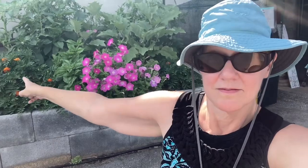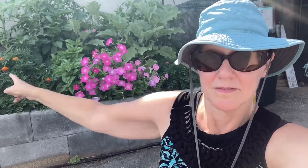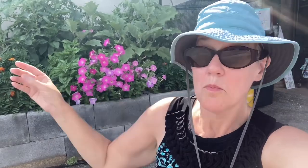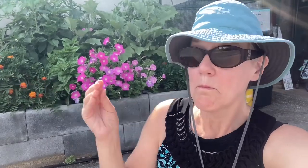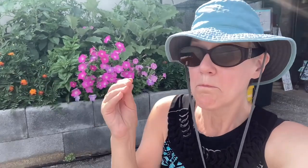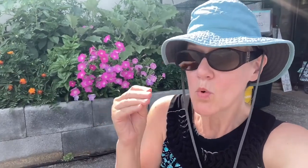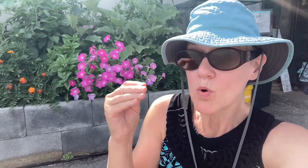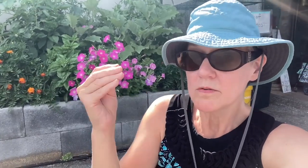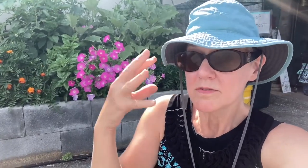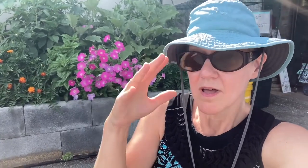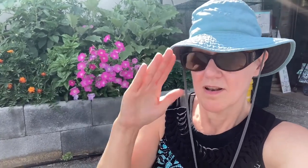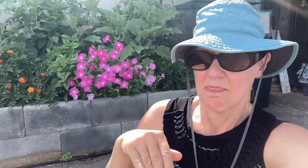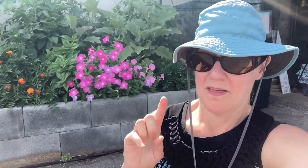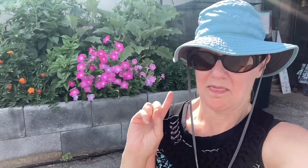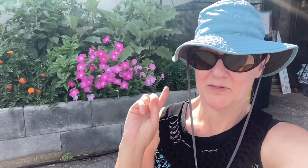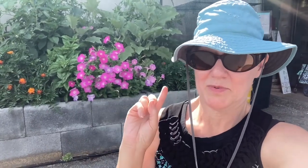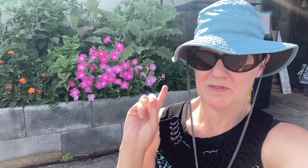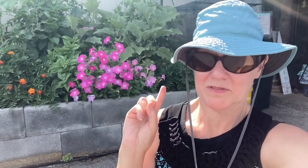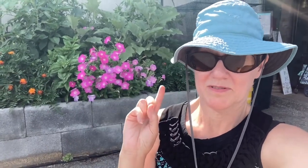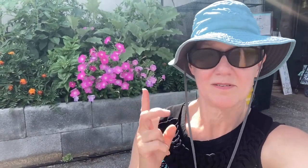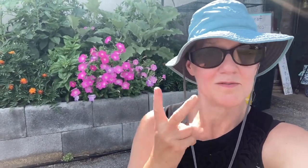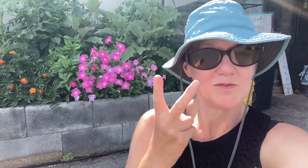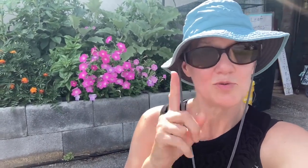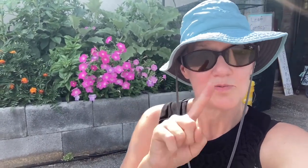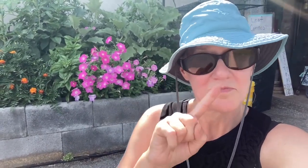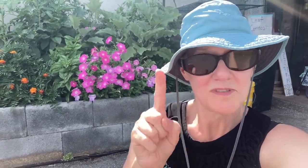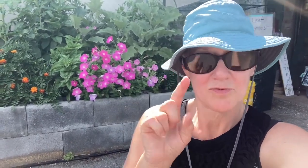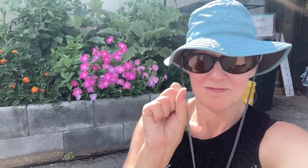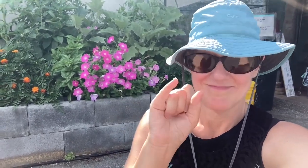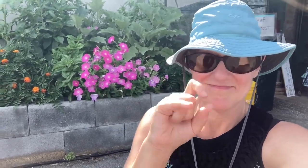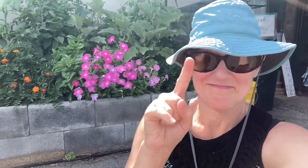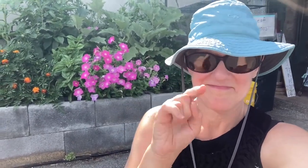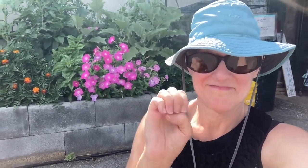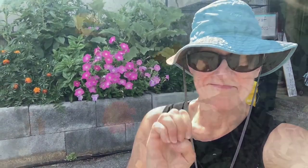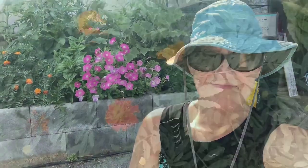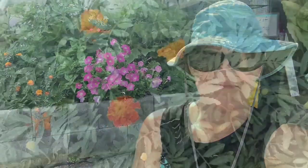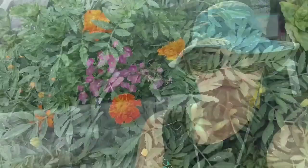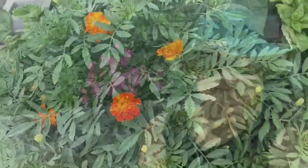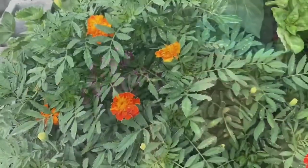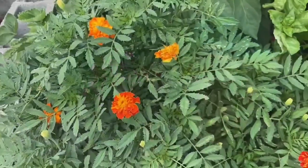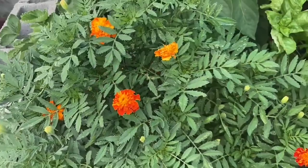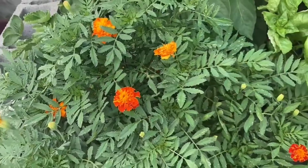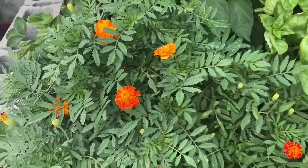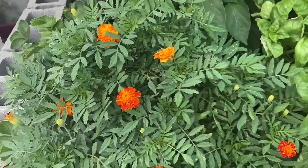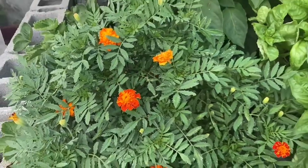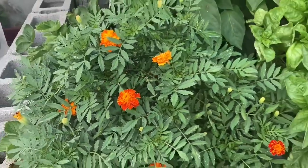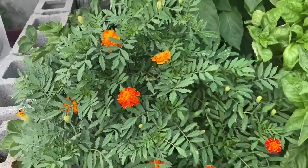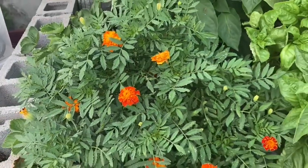of sun. This one gets more sun than that one. So they're two different sizes.